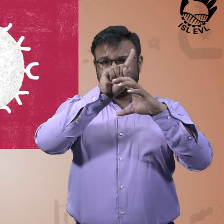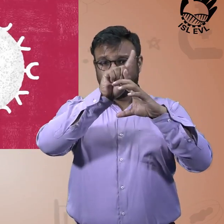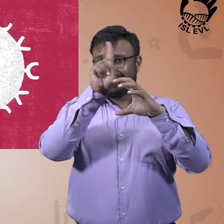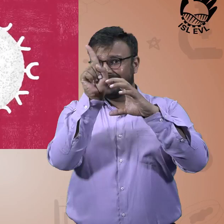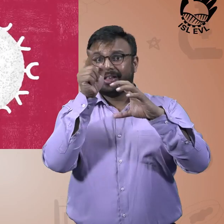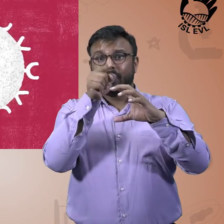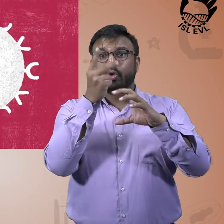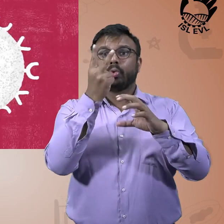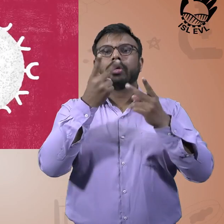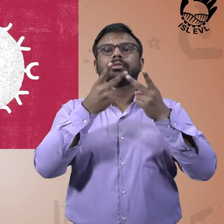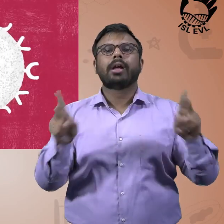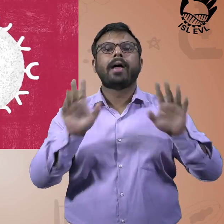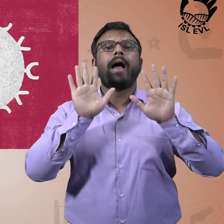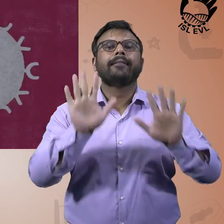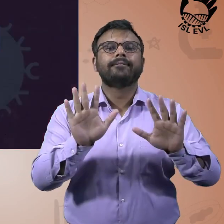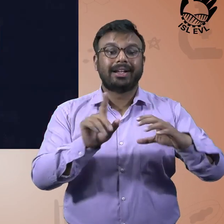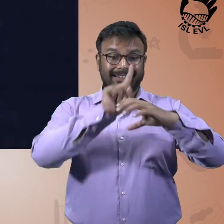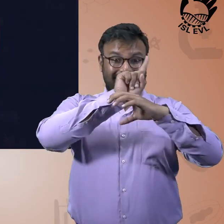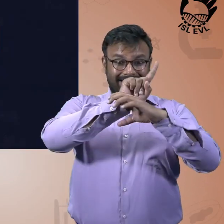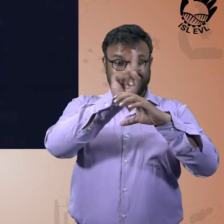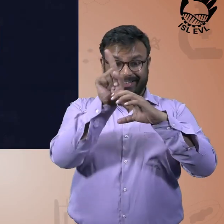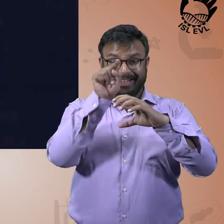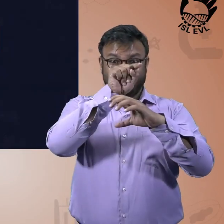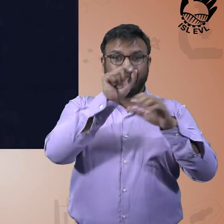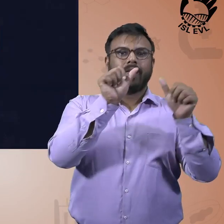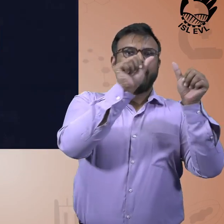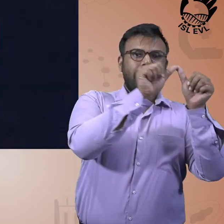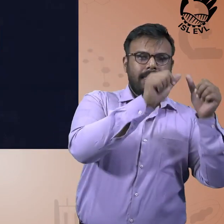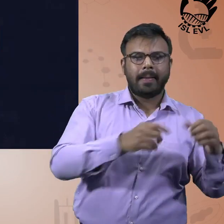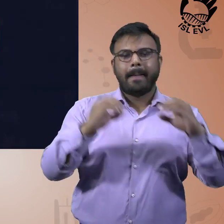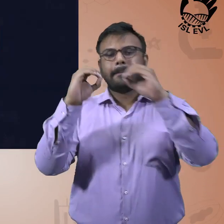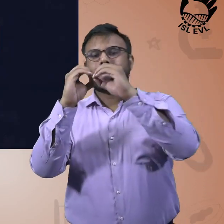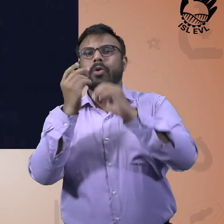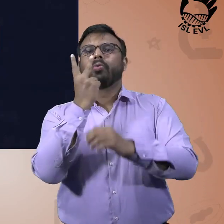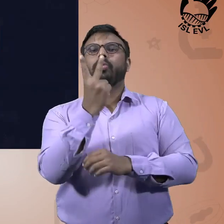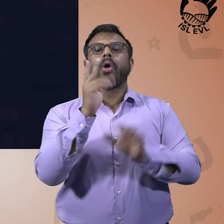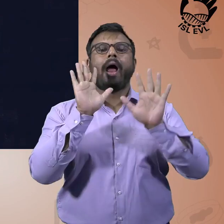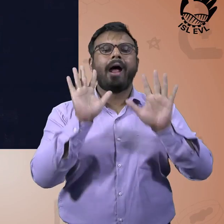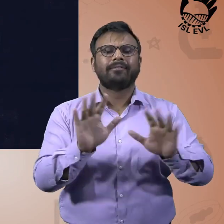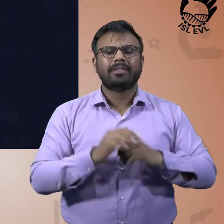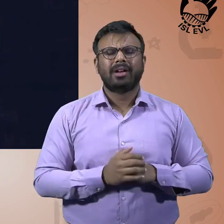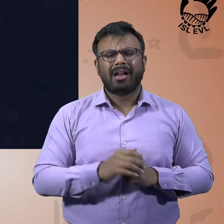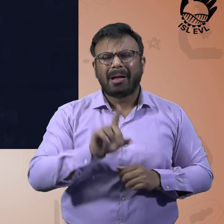The two kinds of antigens, A and B, determine our blood